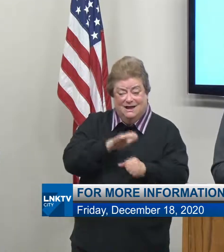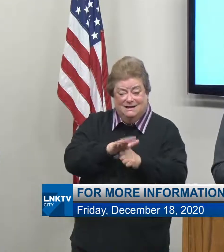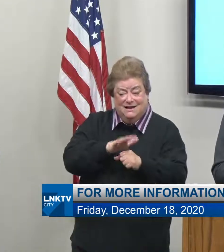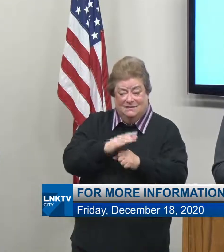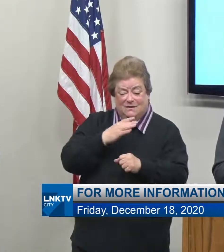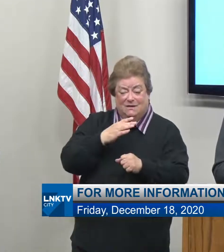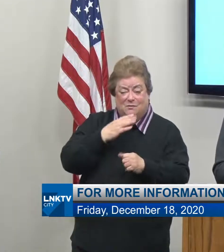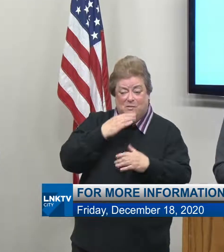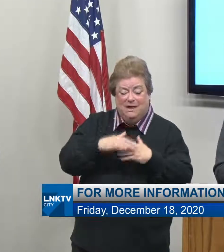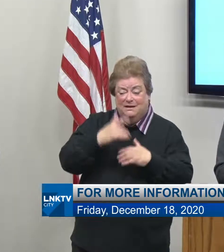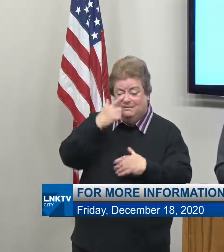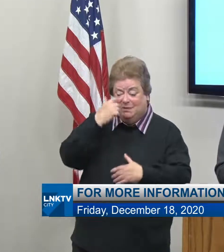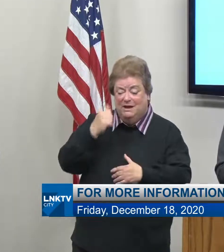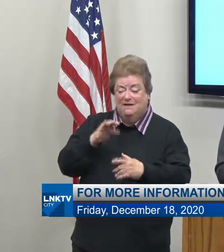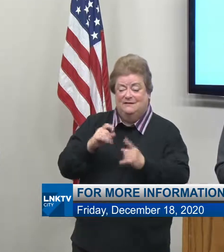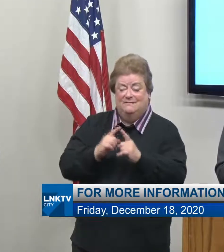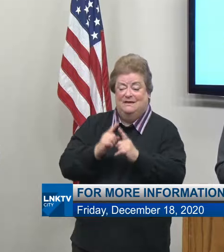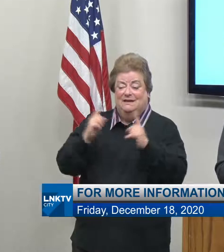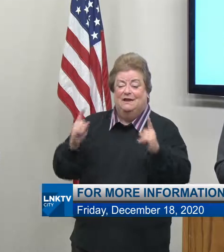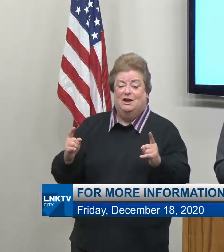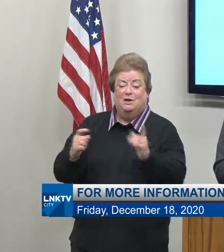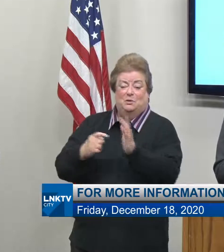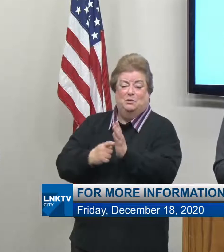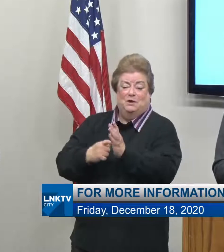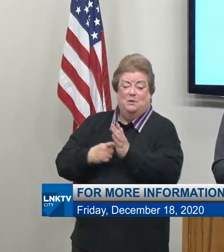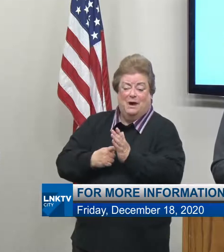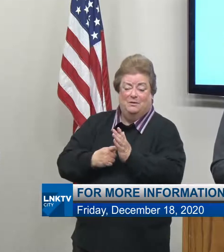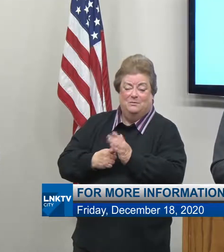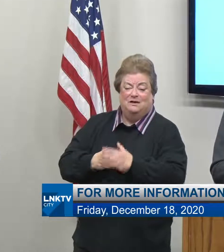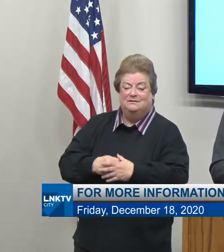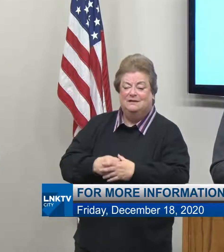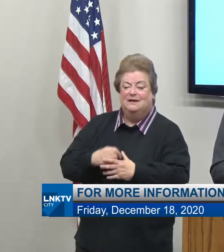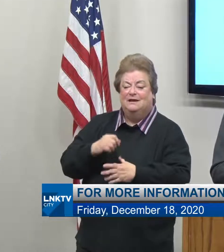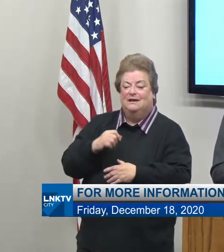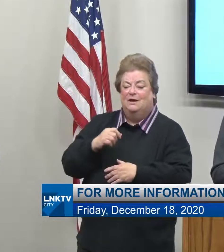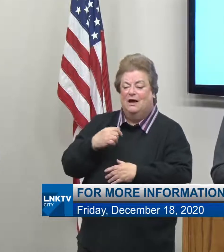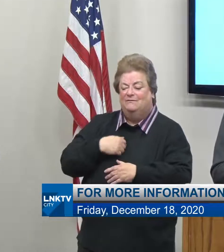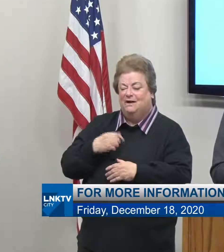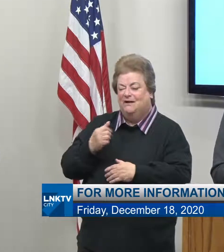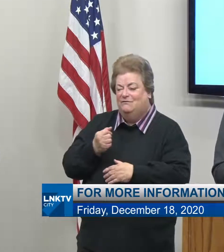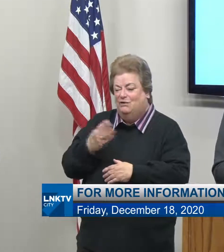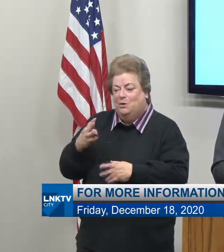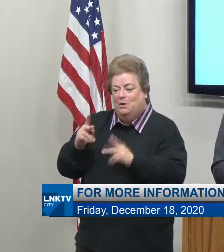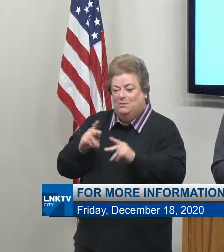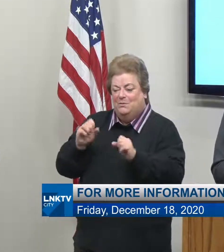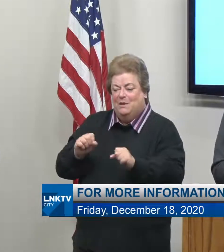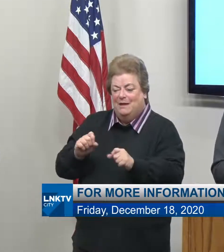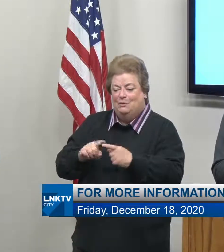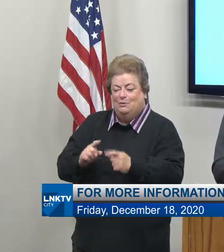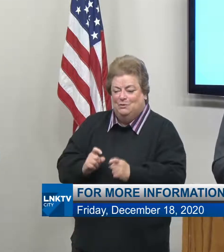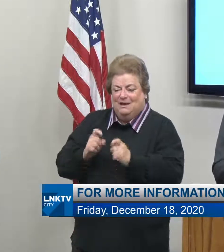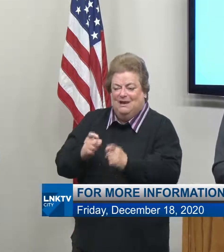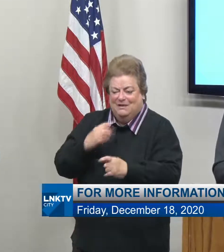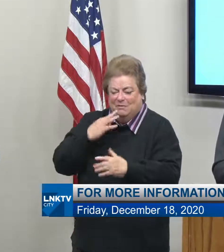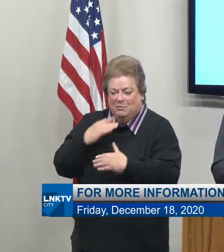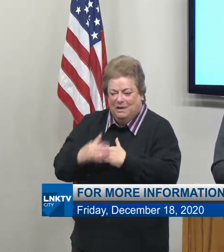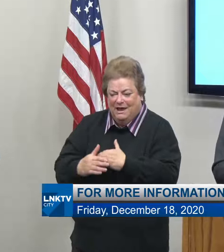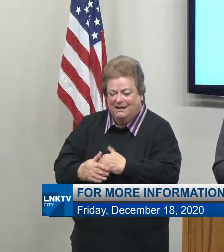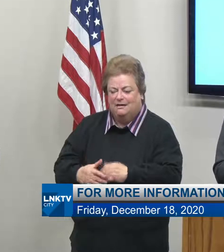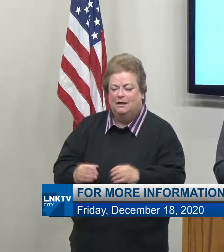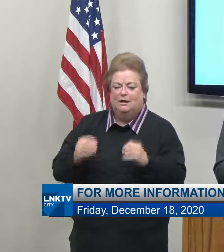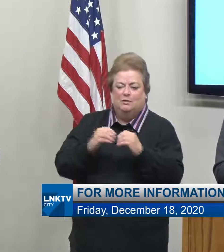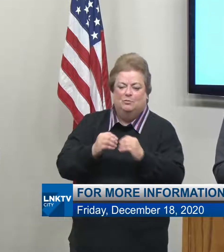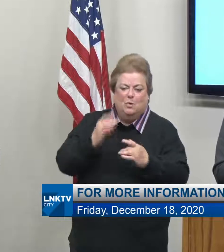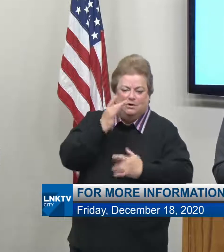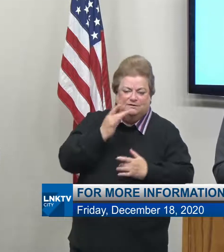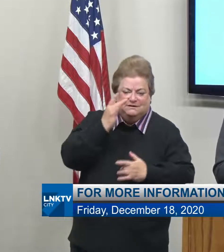the pandemic social distancing requirements. Fewer donors are being allowed to be scheduled at any one time. There have been more sicknesses